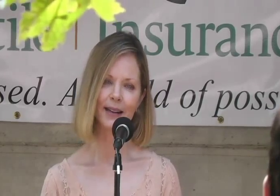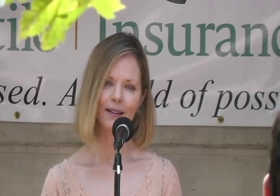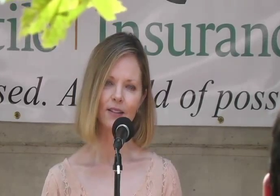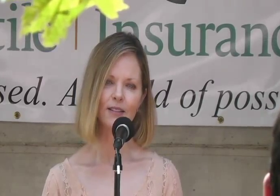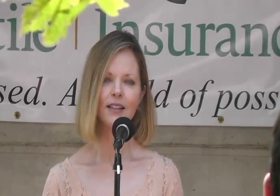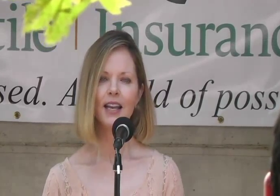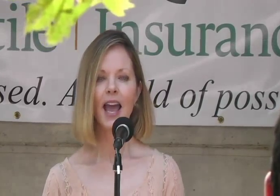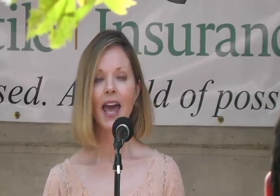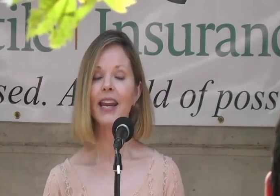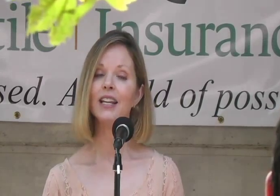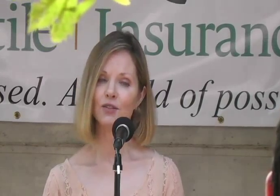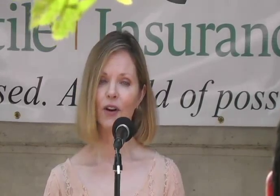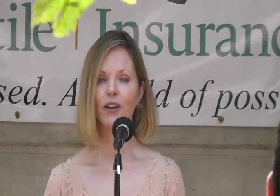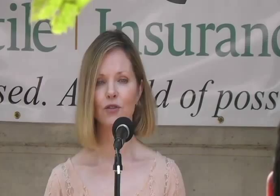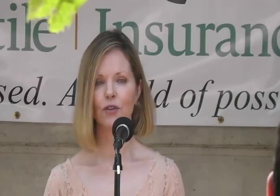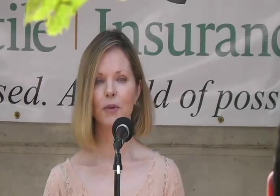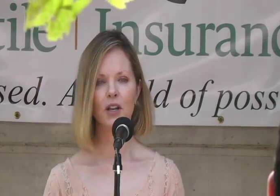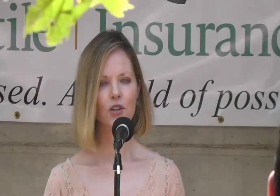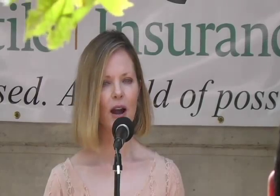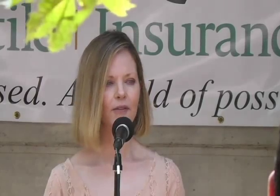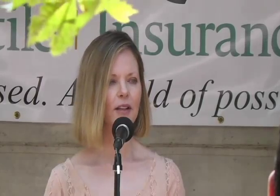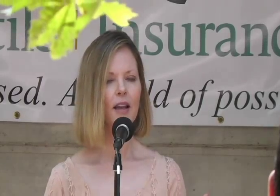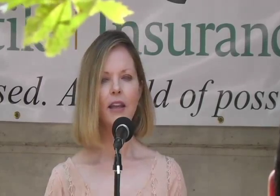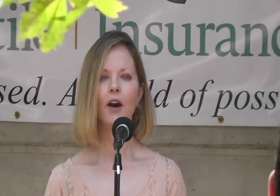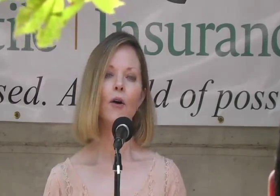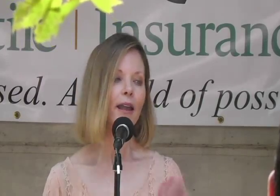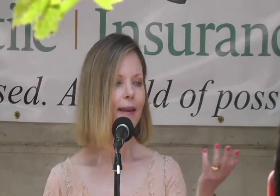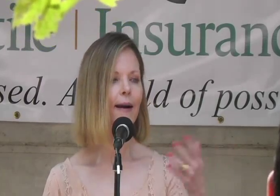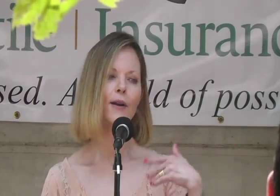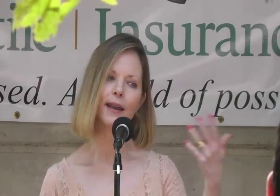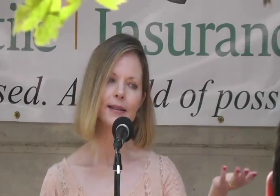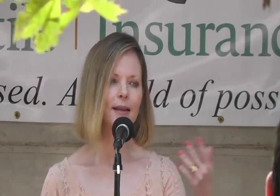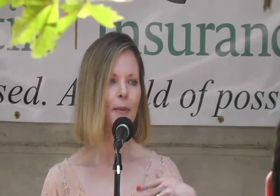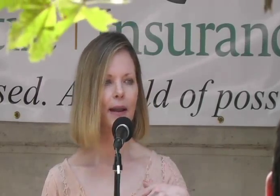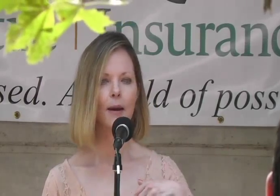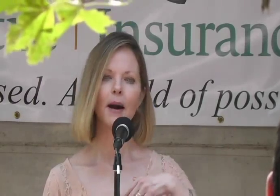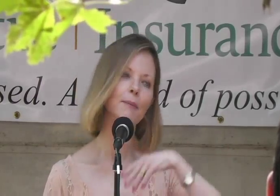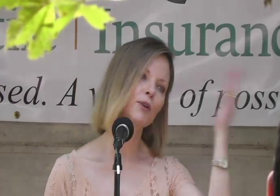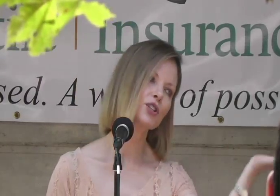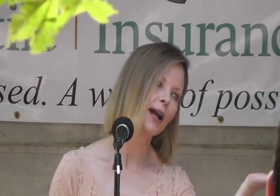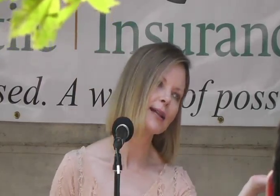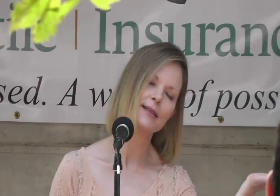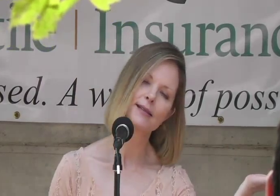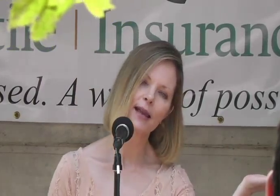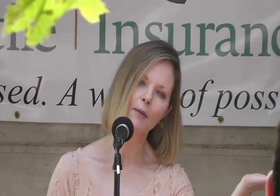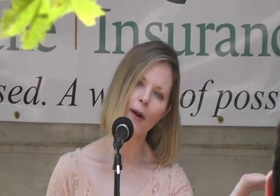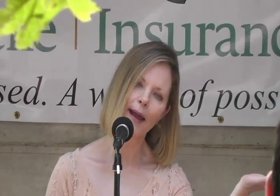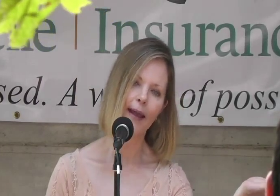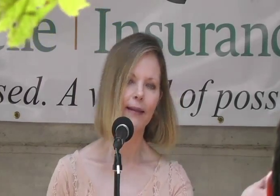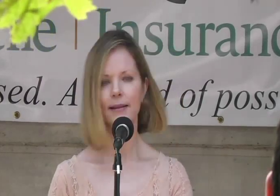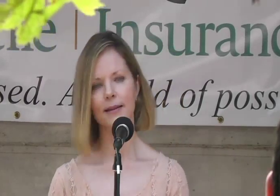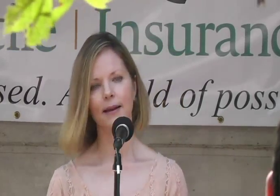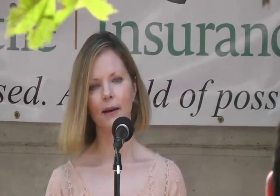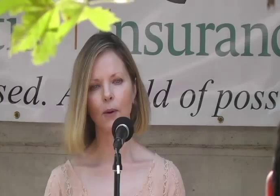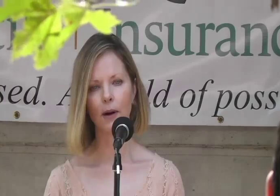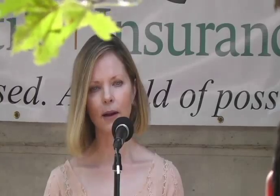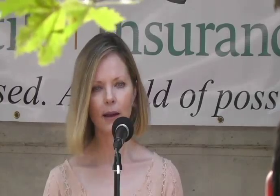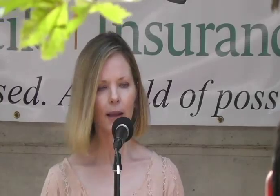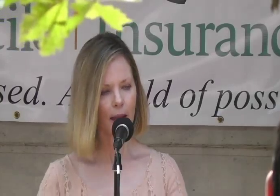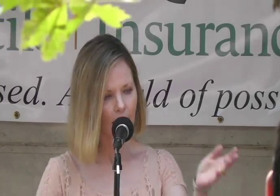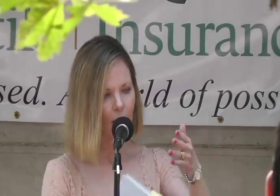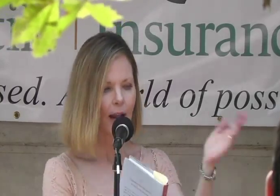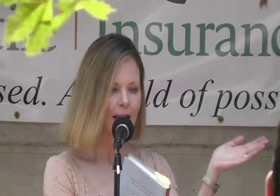are so technical, and it is very true, because you have to, you go to kiss somebody, you might put your heads the same way. That's not going to